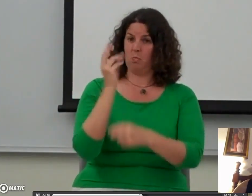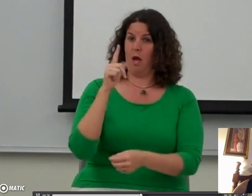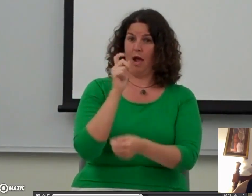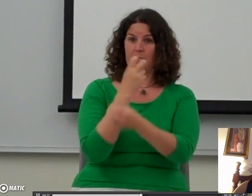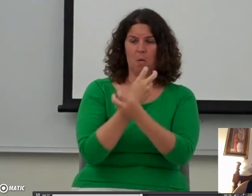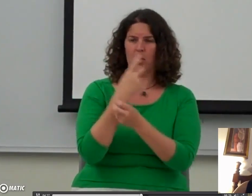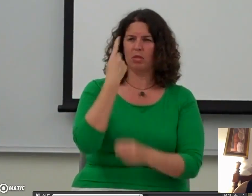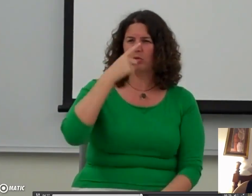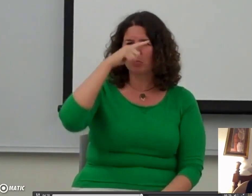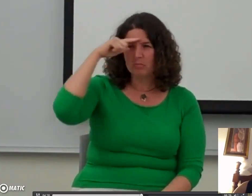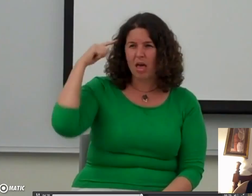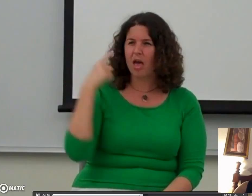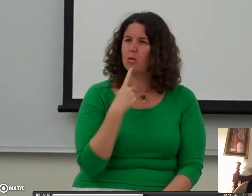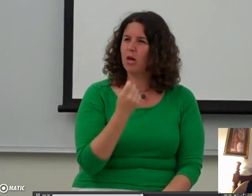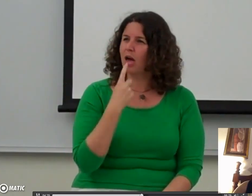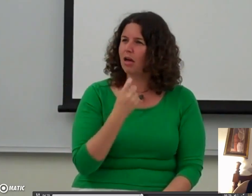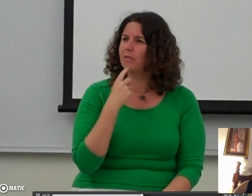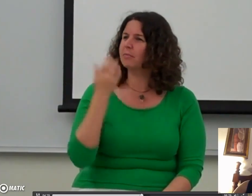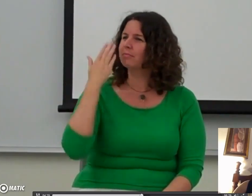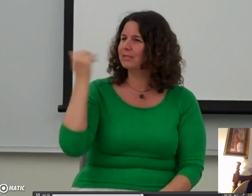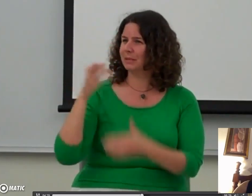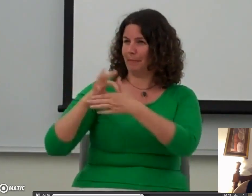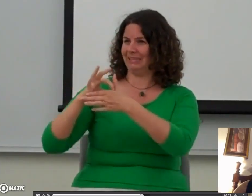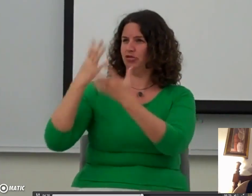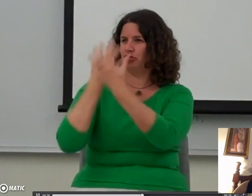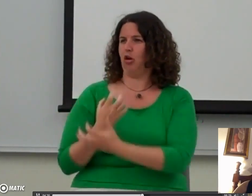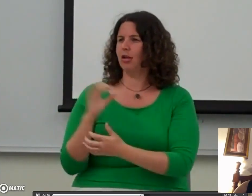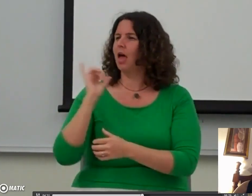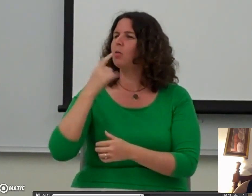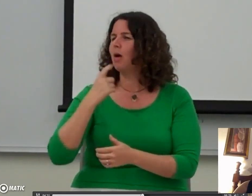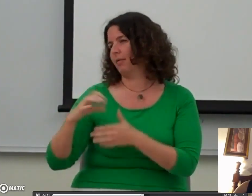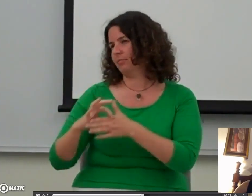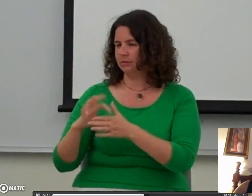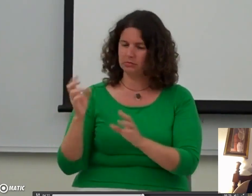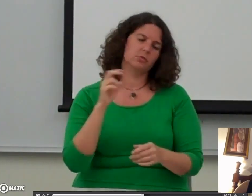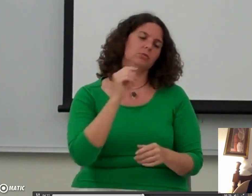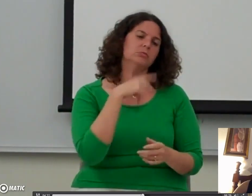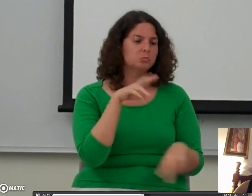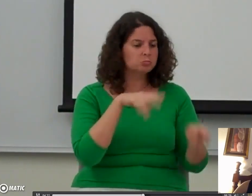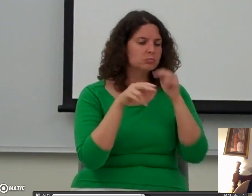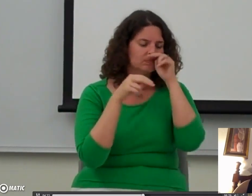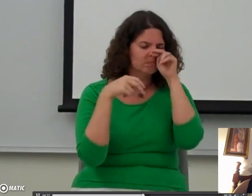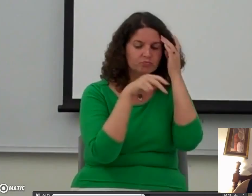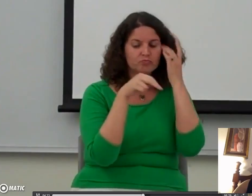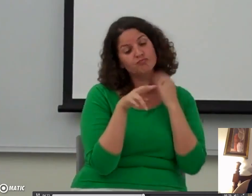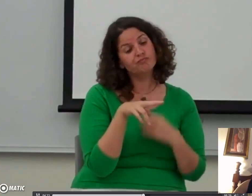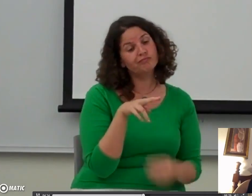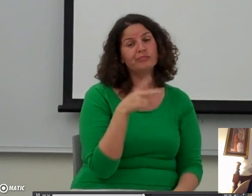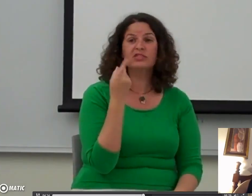the bones looked strange. They were like black and red, and the meat was gone, of course. But I was just